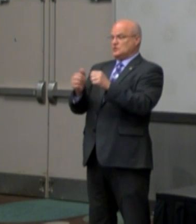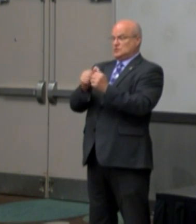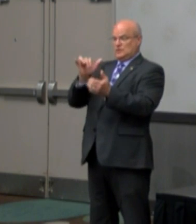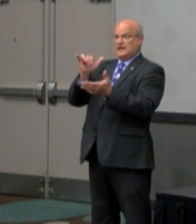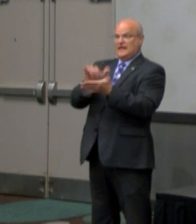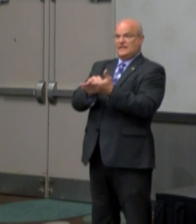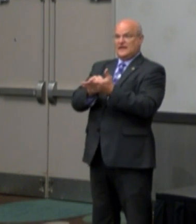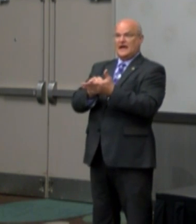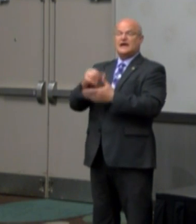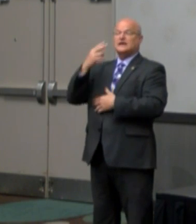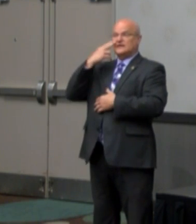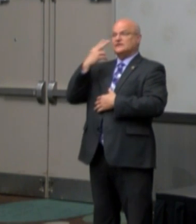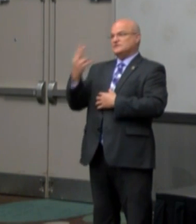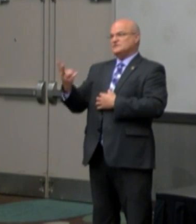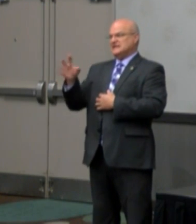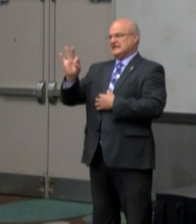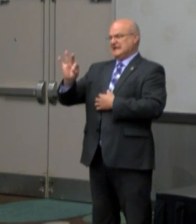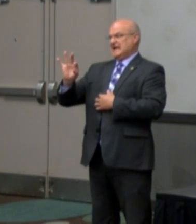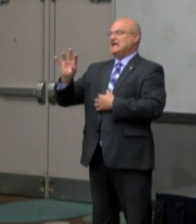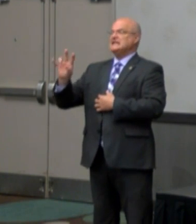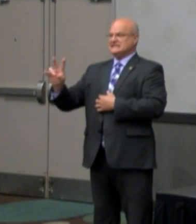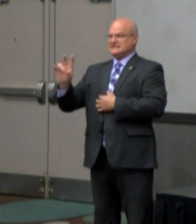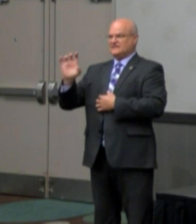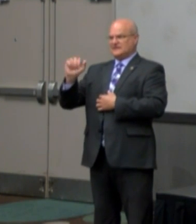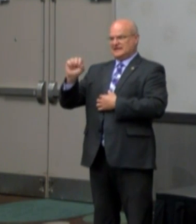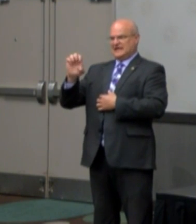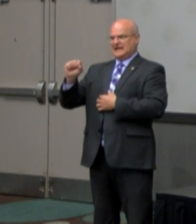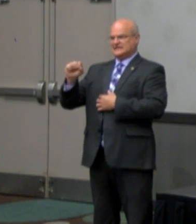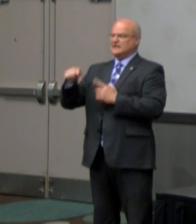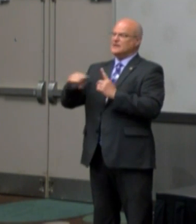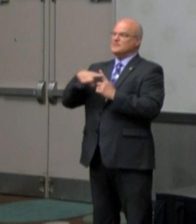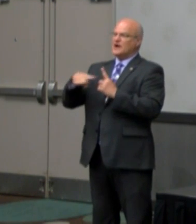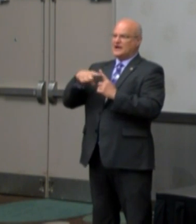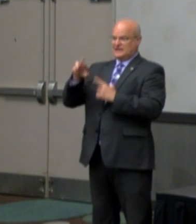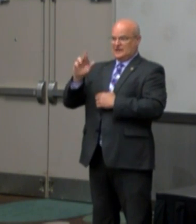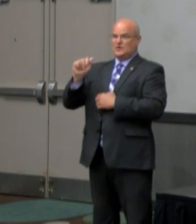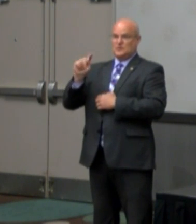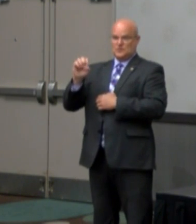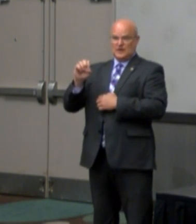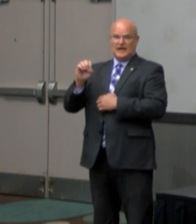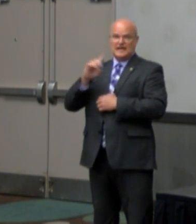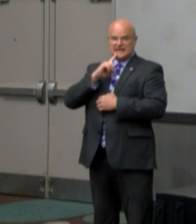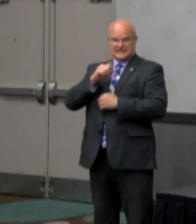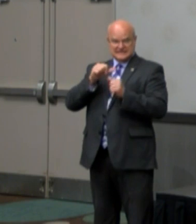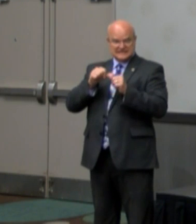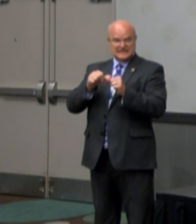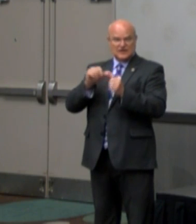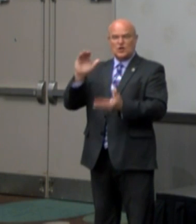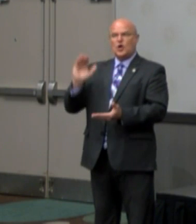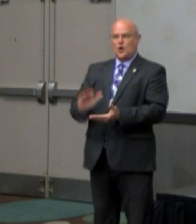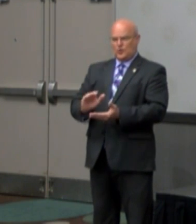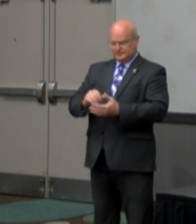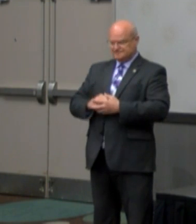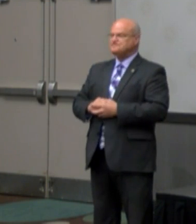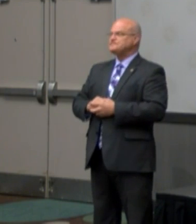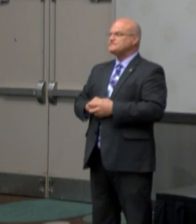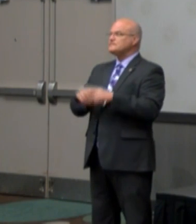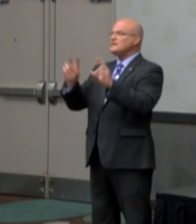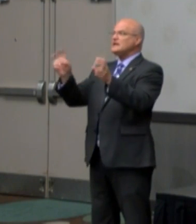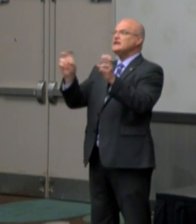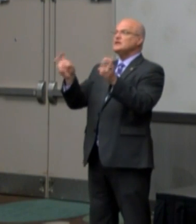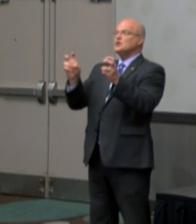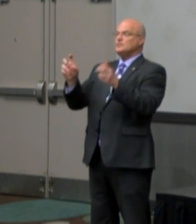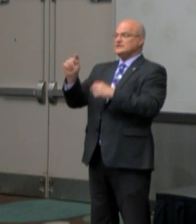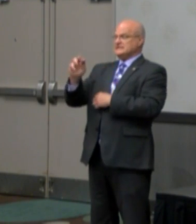that, you see 97 cases, so the positivity rate is still low. In terms